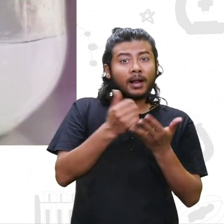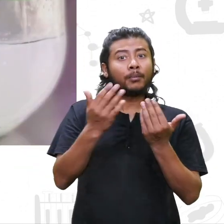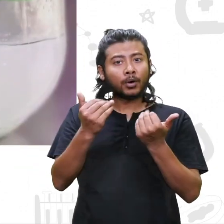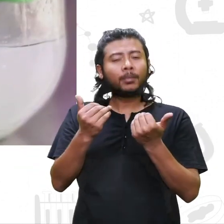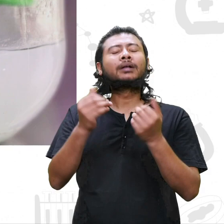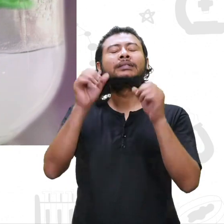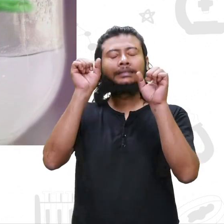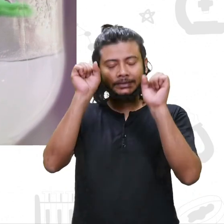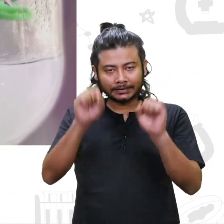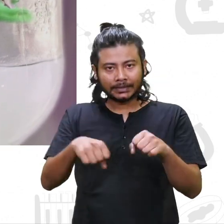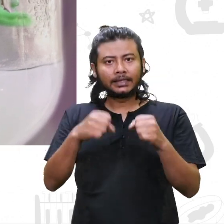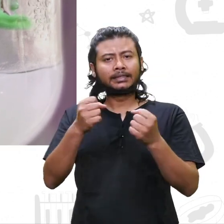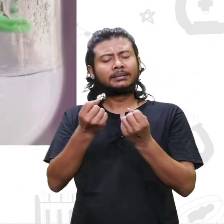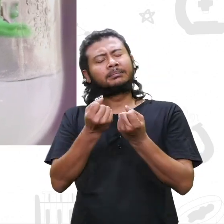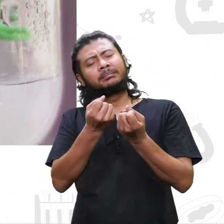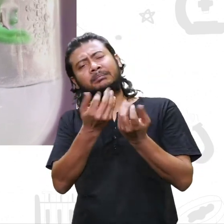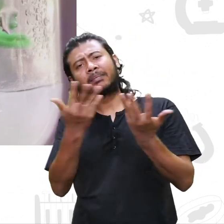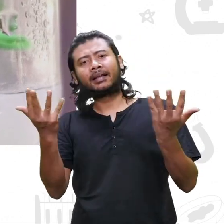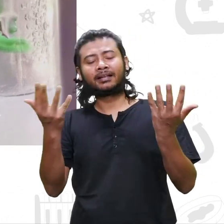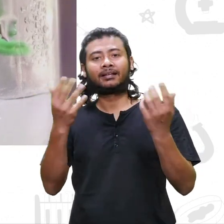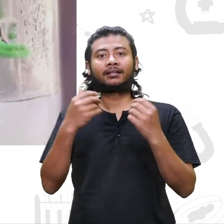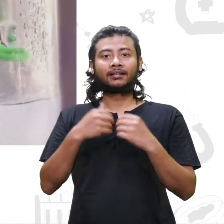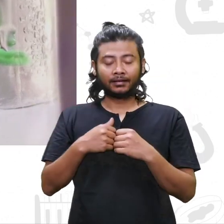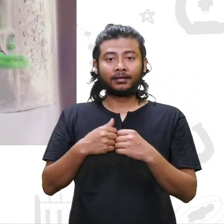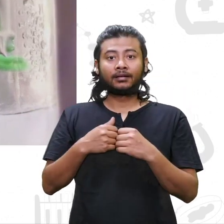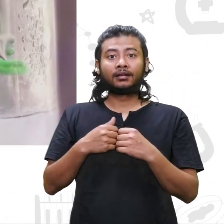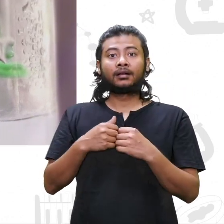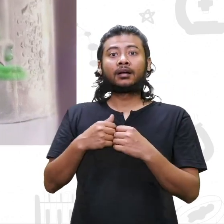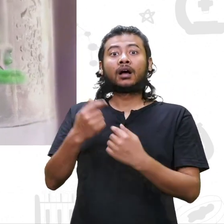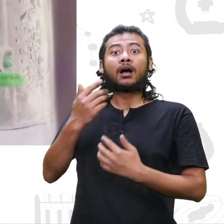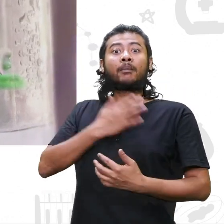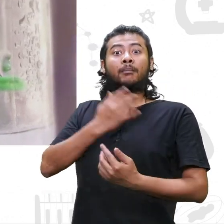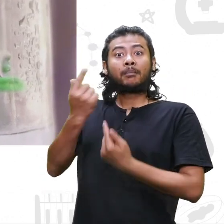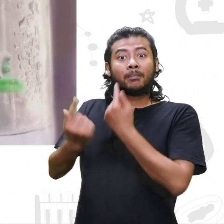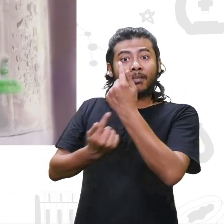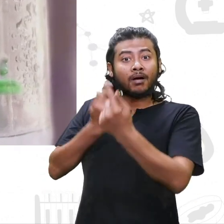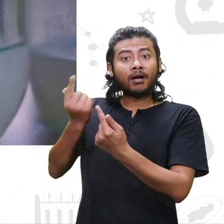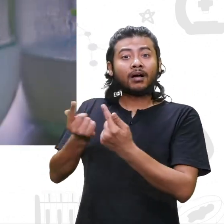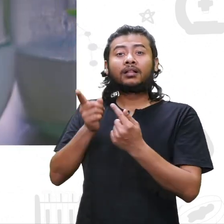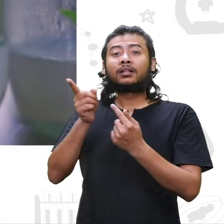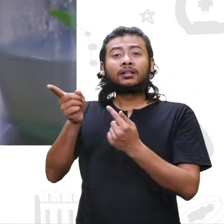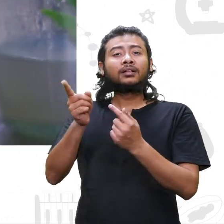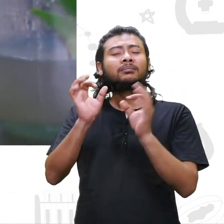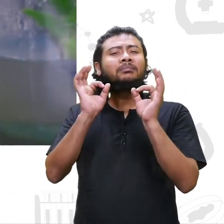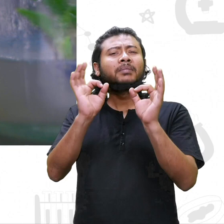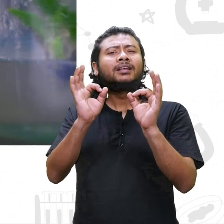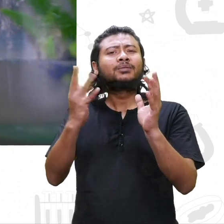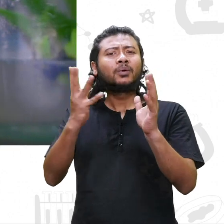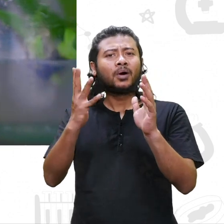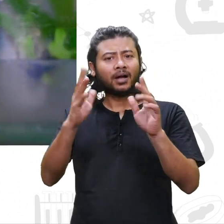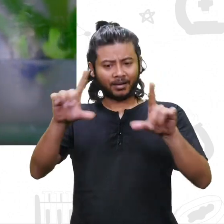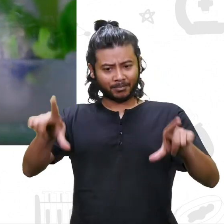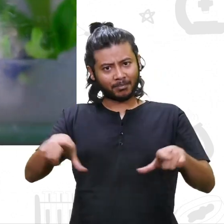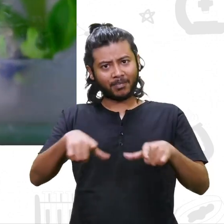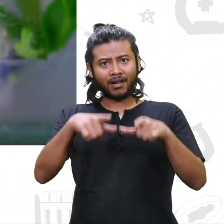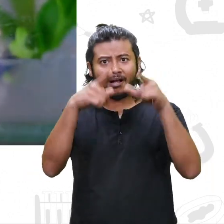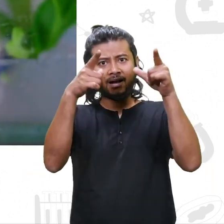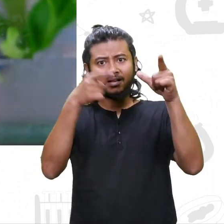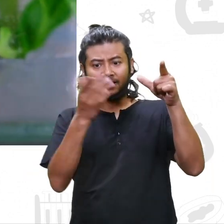magical features of plants is its capability to reproduce the same plant from any part of the plant. This ability of